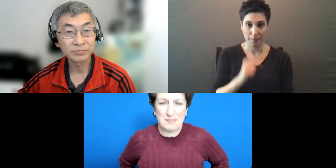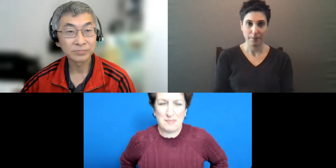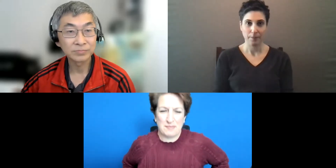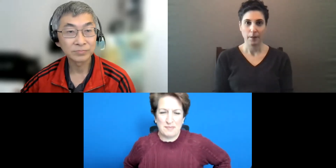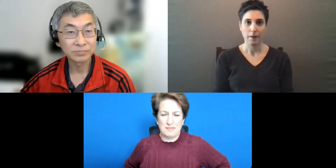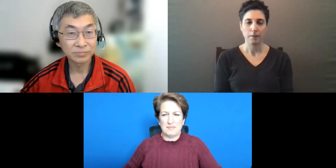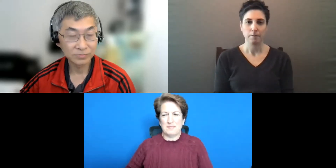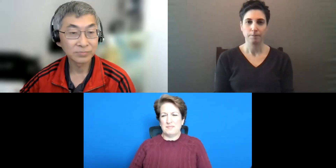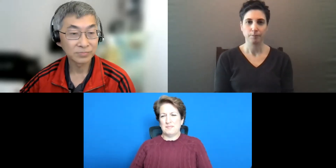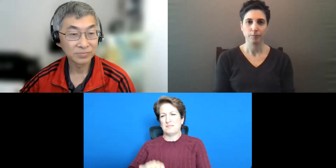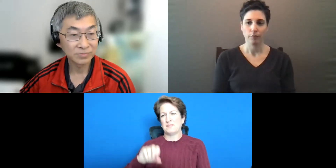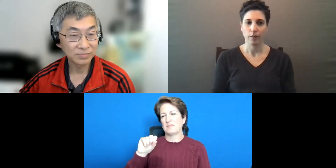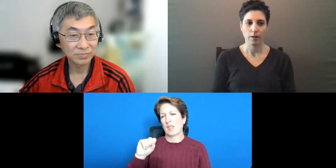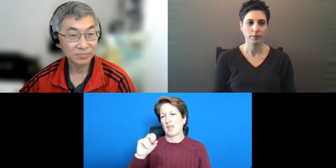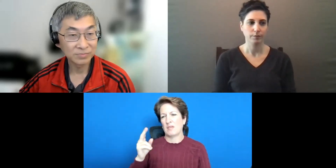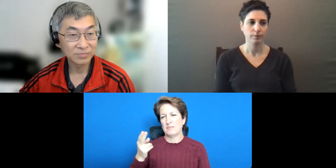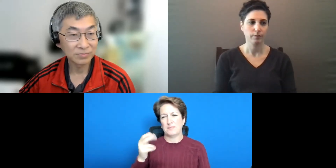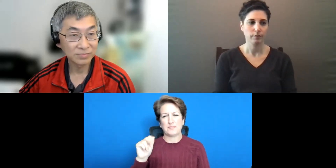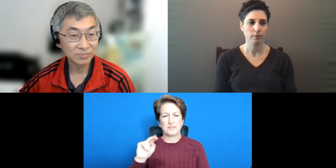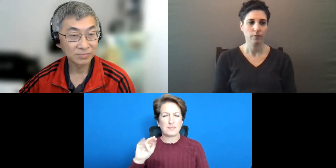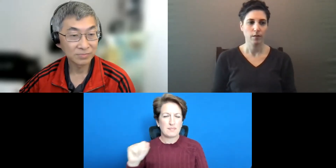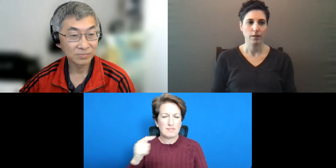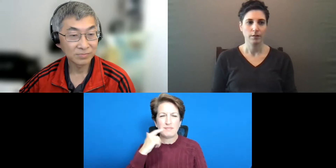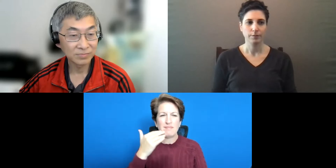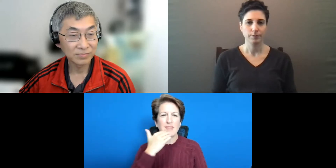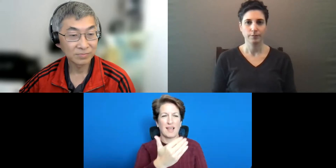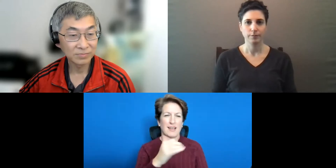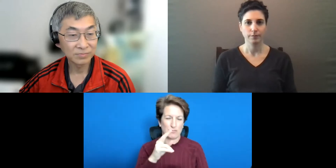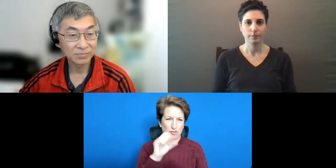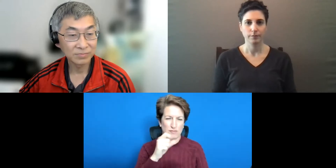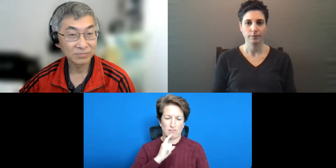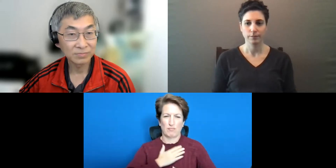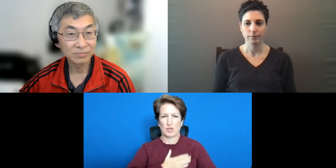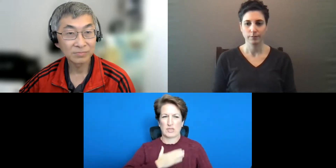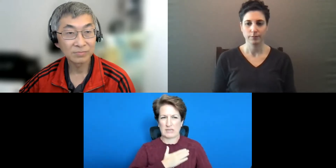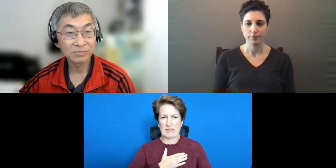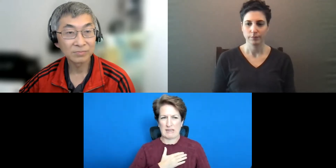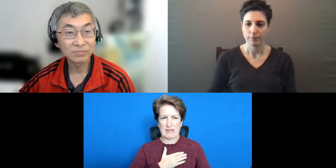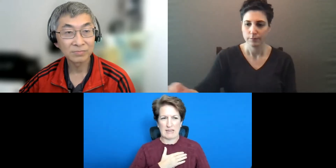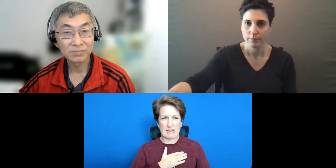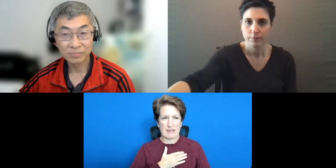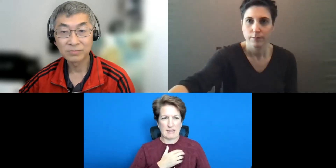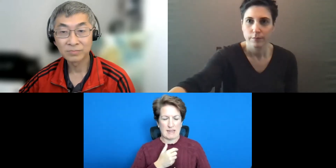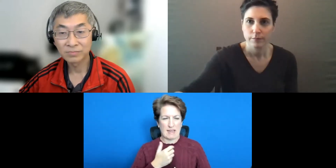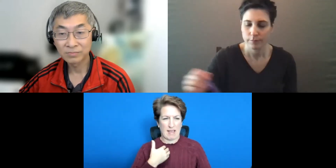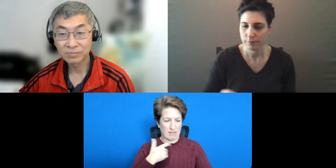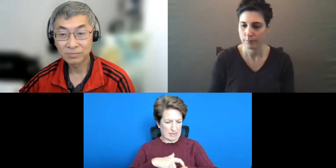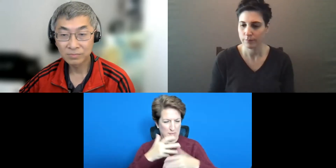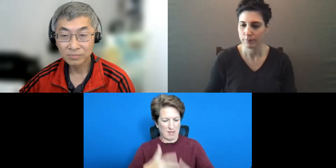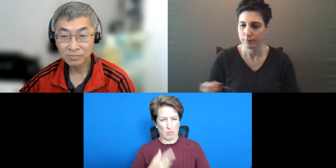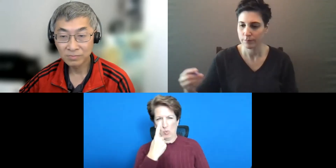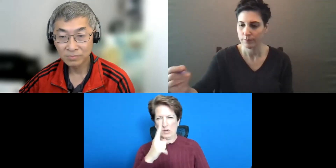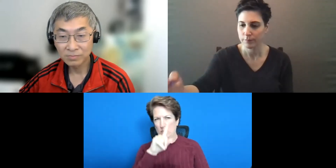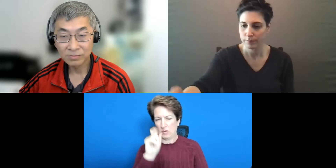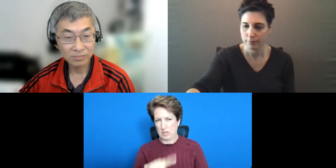Thank you so much for that, Charles. I really appreciate it. We have time for one question for you. You touched on